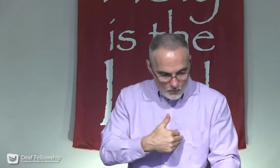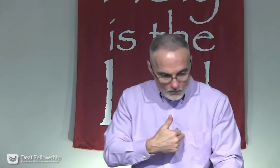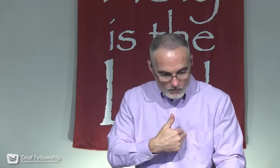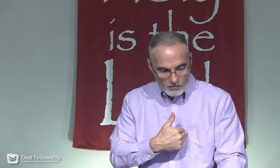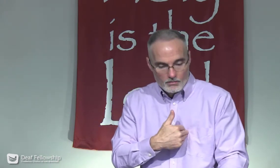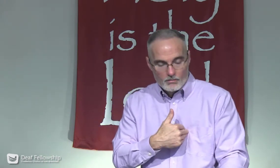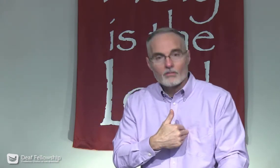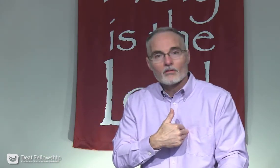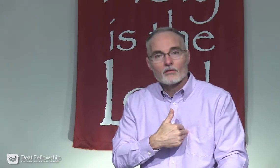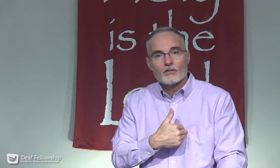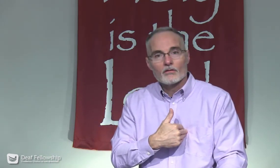your soul,